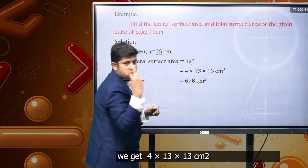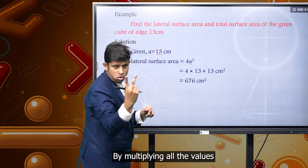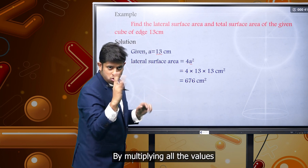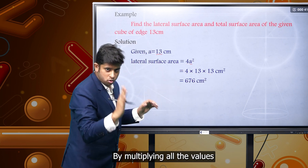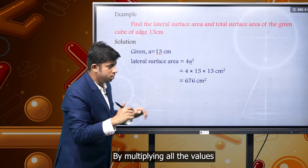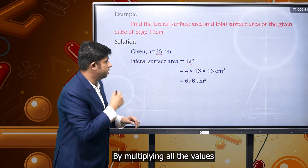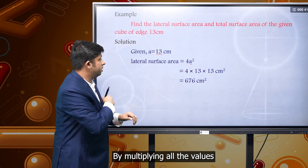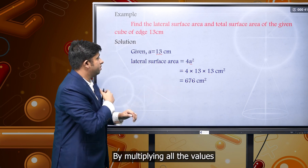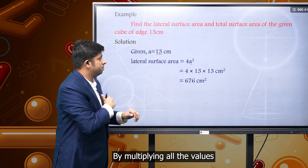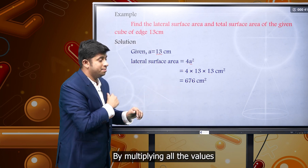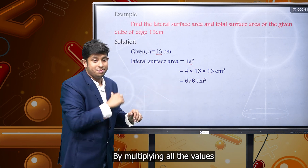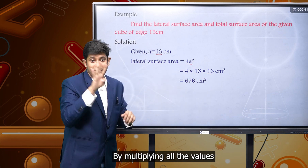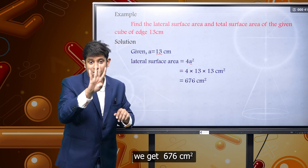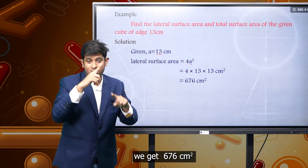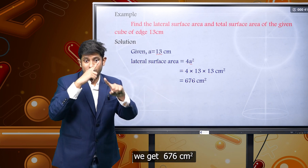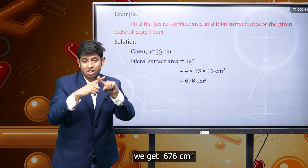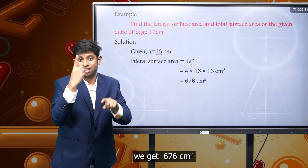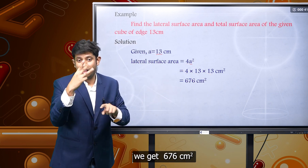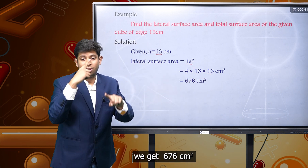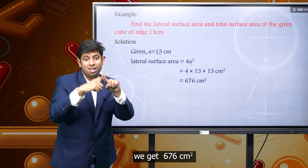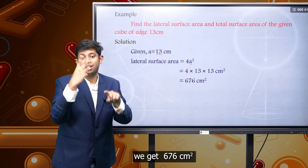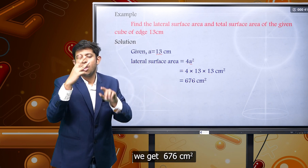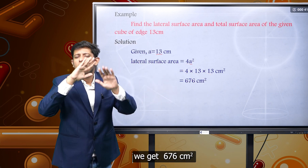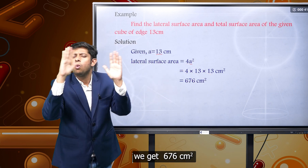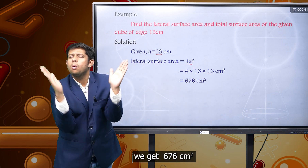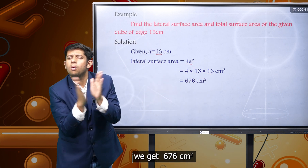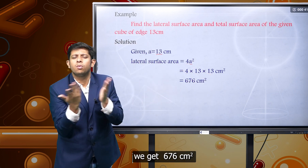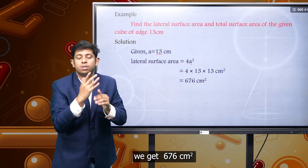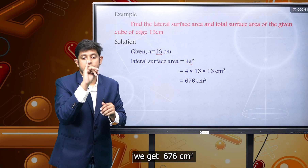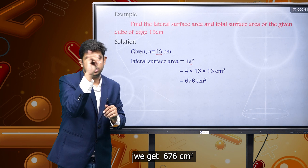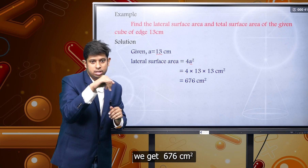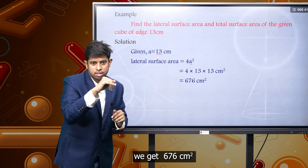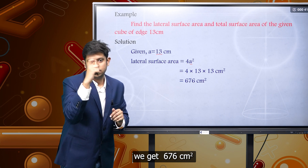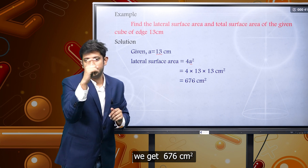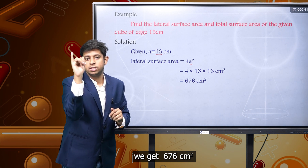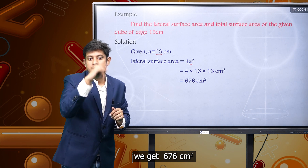By multiplying all the values, we get 676 cm square.